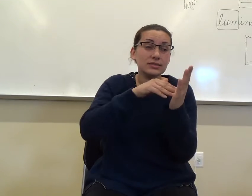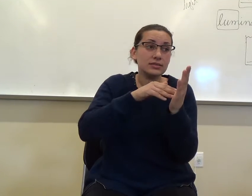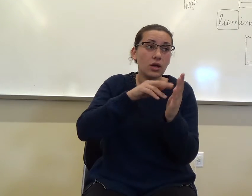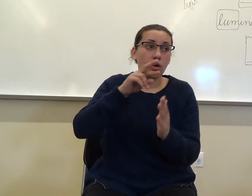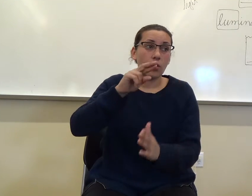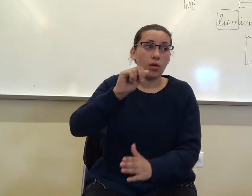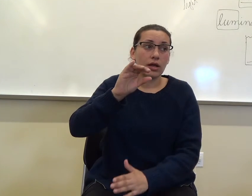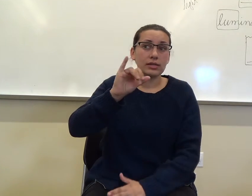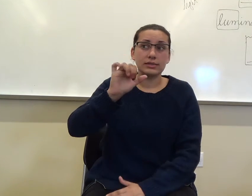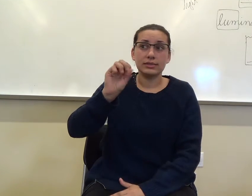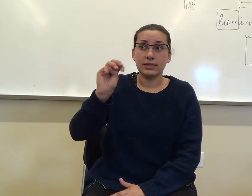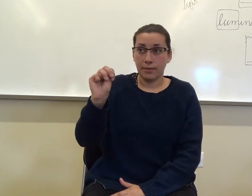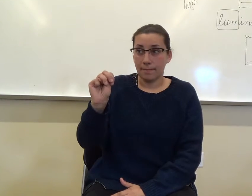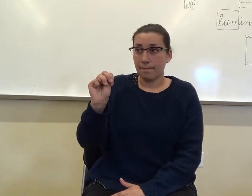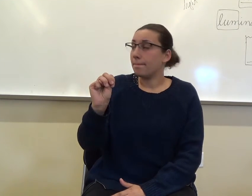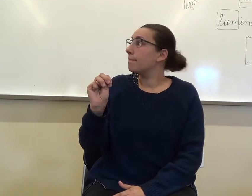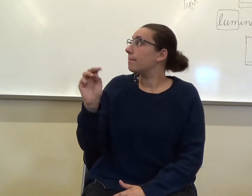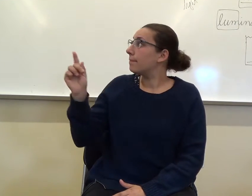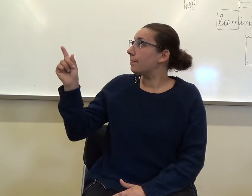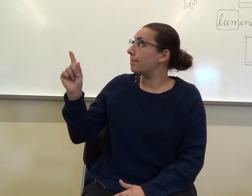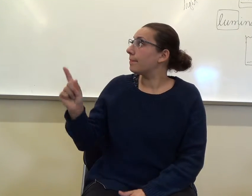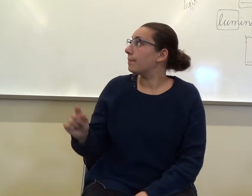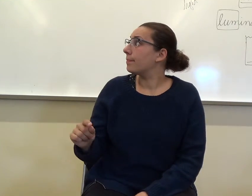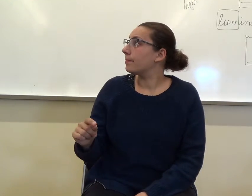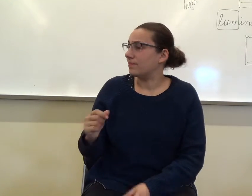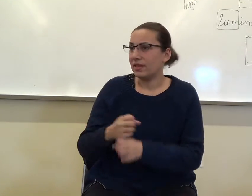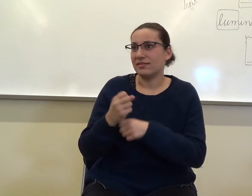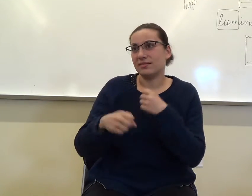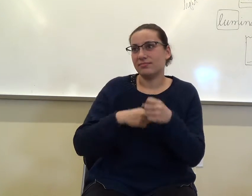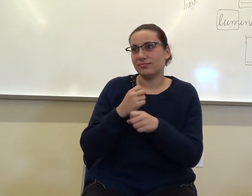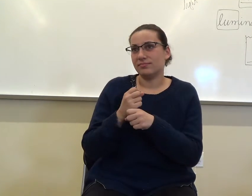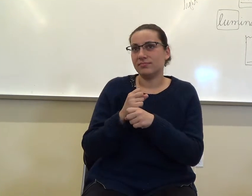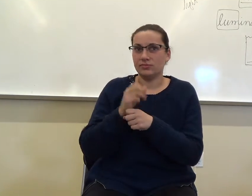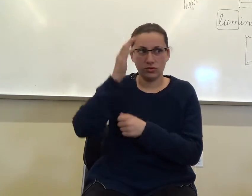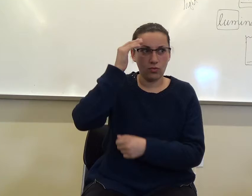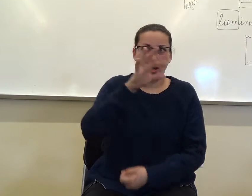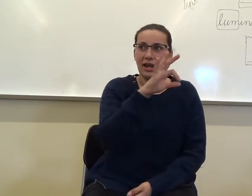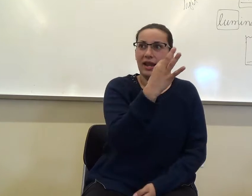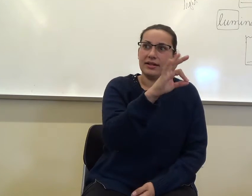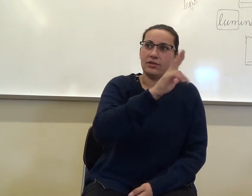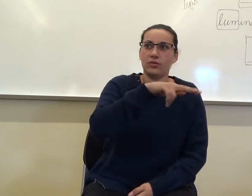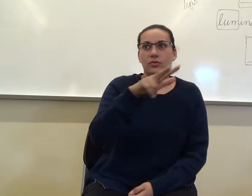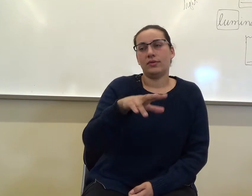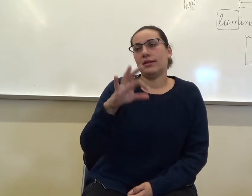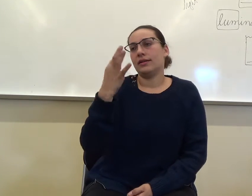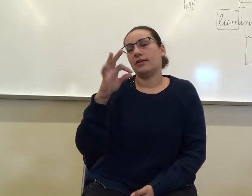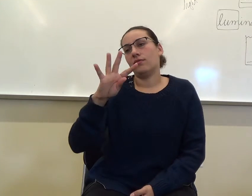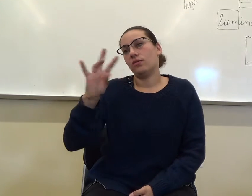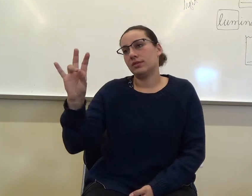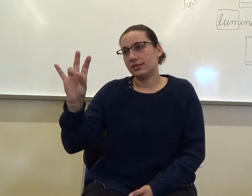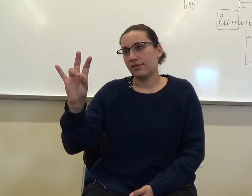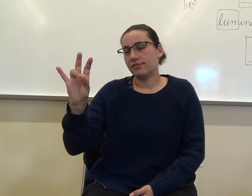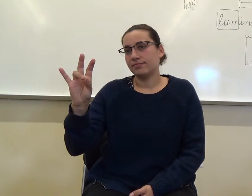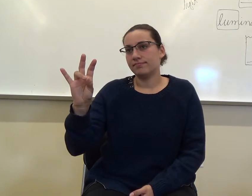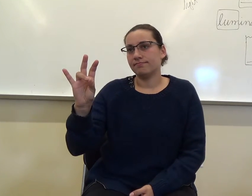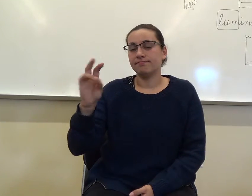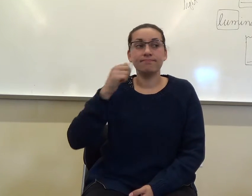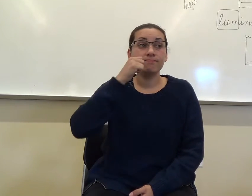especially in this context, in these years, 1933, 1947, you say racism, you